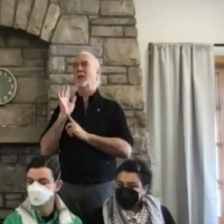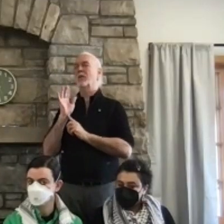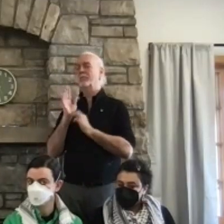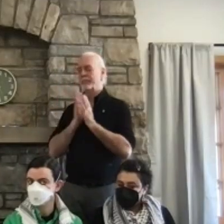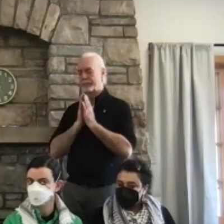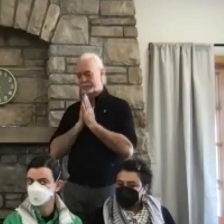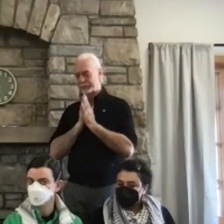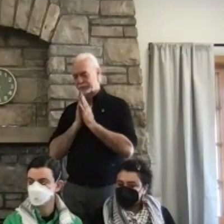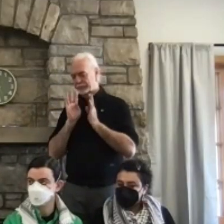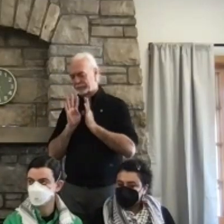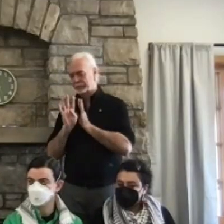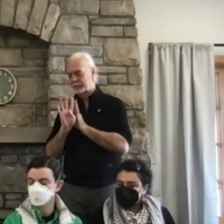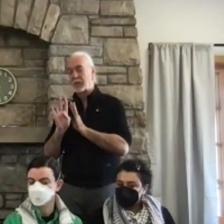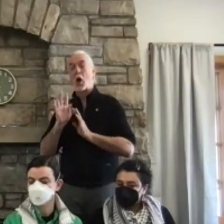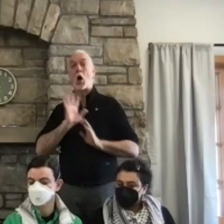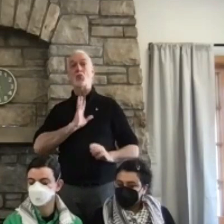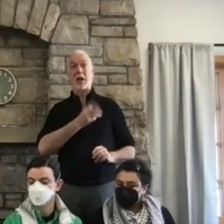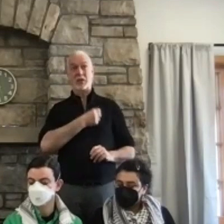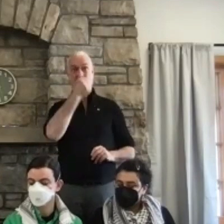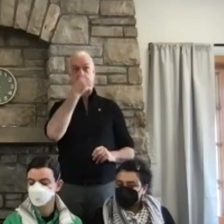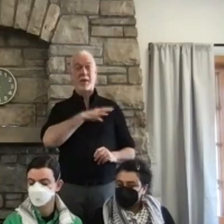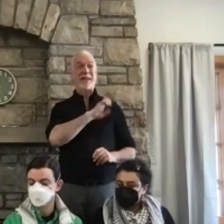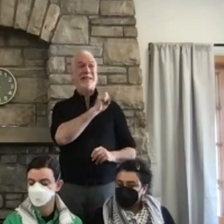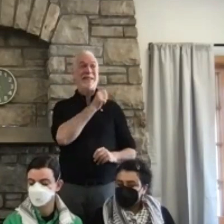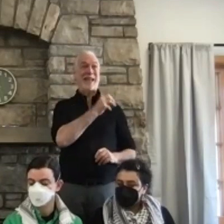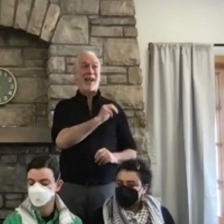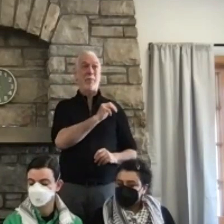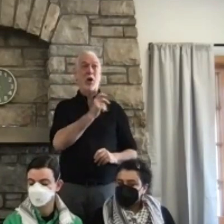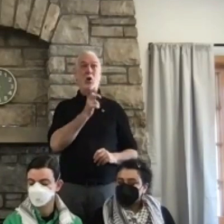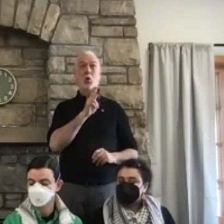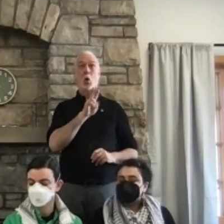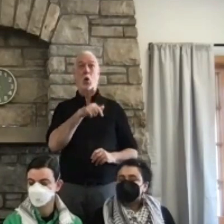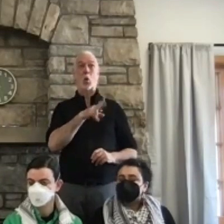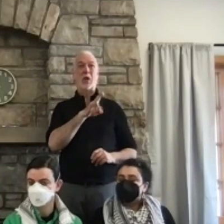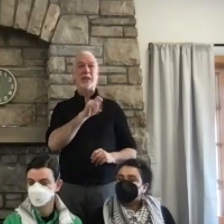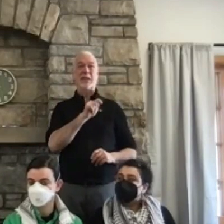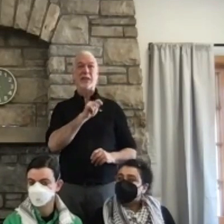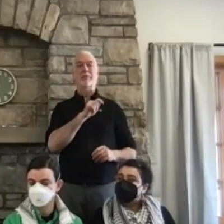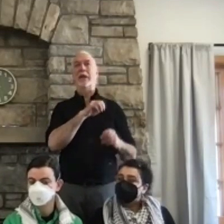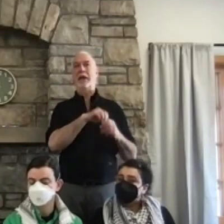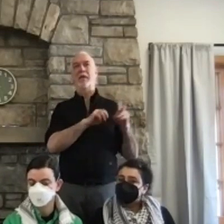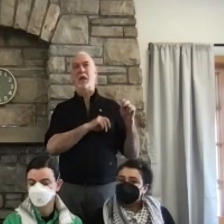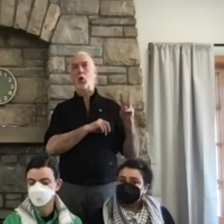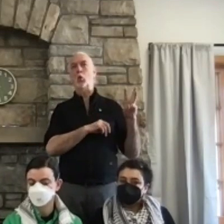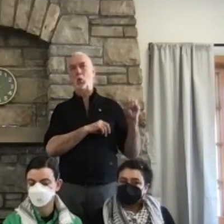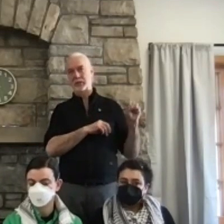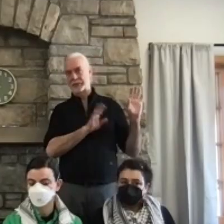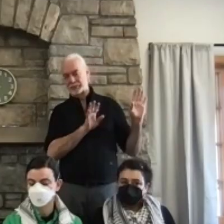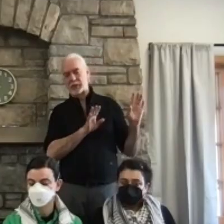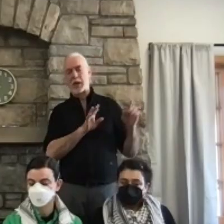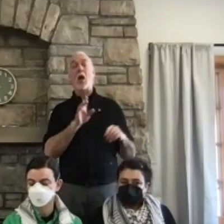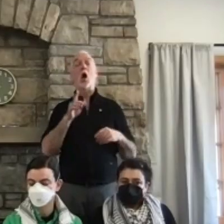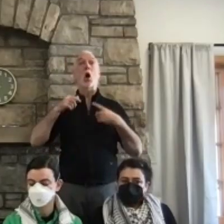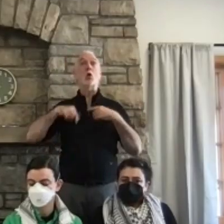transgender man, Sam Norquist, who was, well, he's in the news and I don't know, there's kids around, but you know,